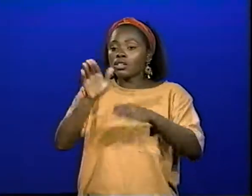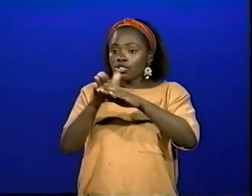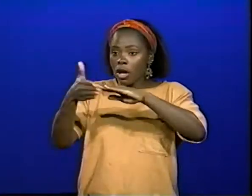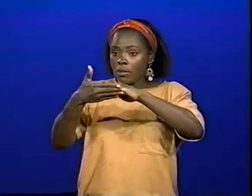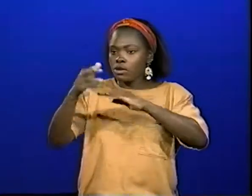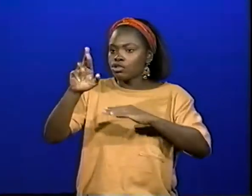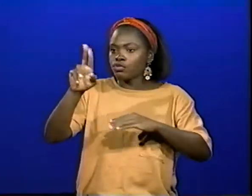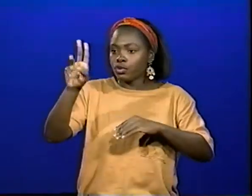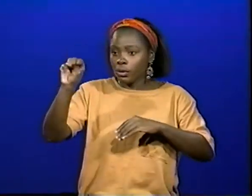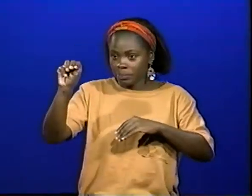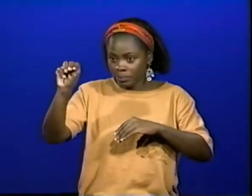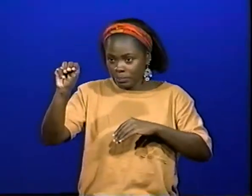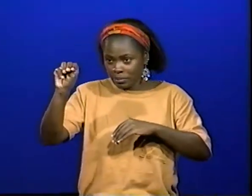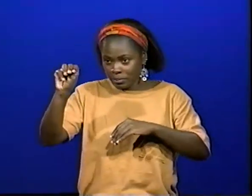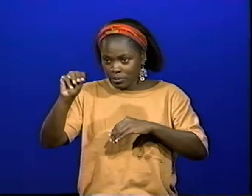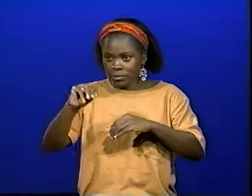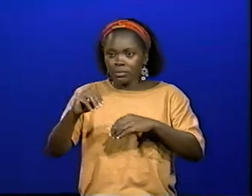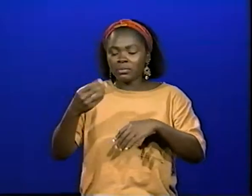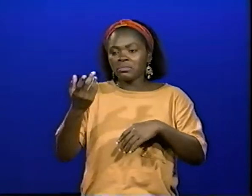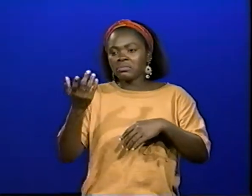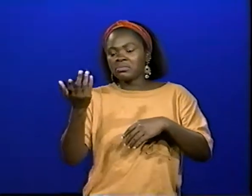that and get some Jamaican rum.